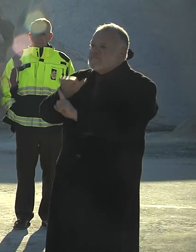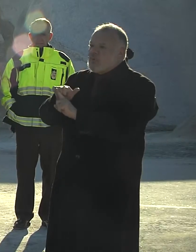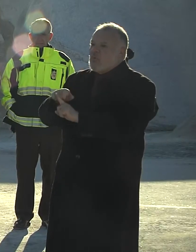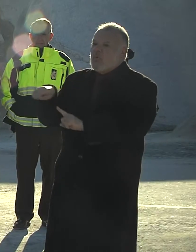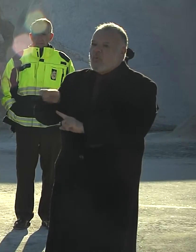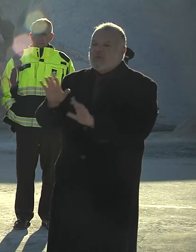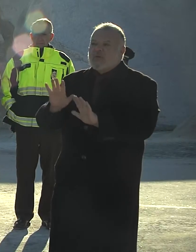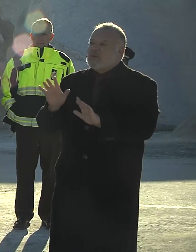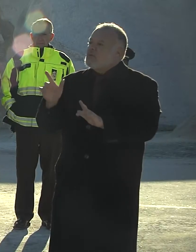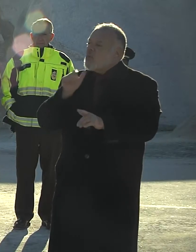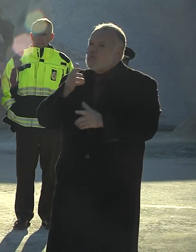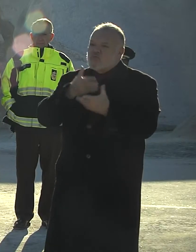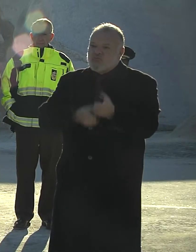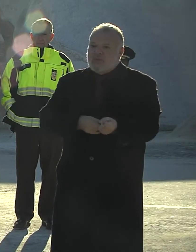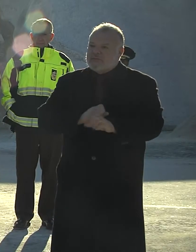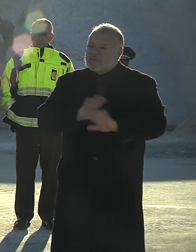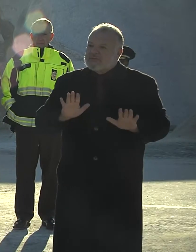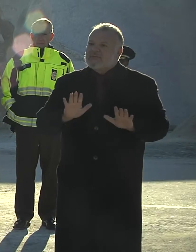is